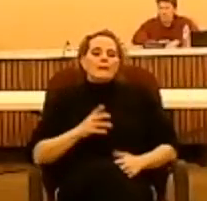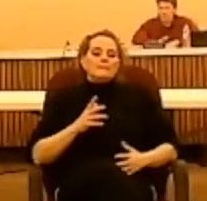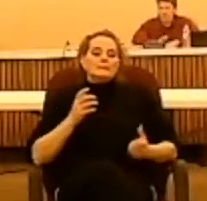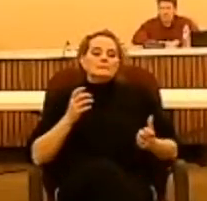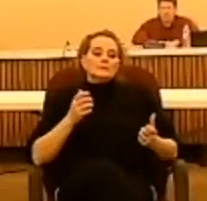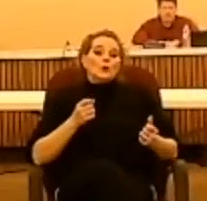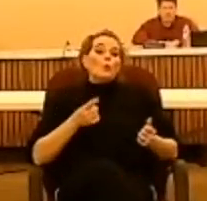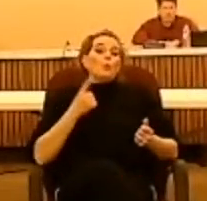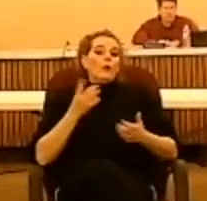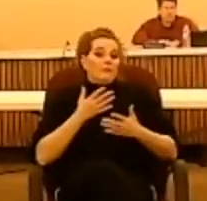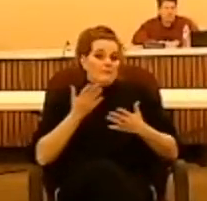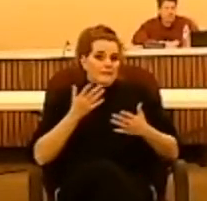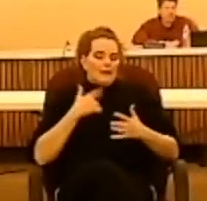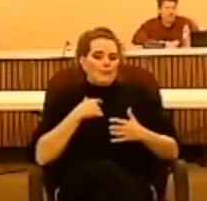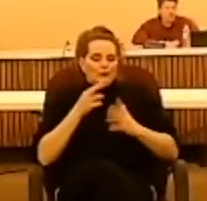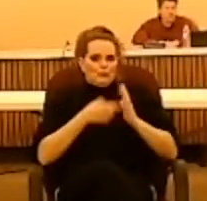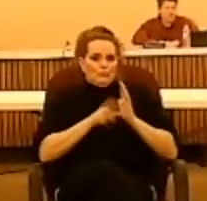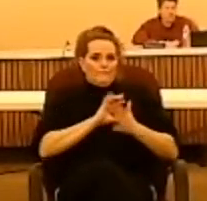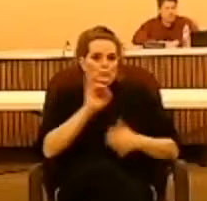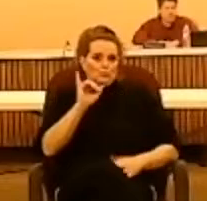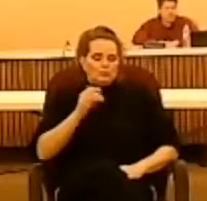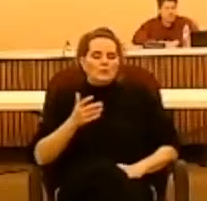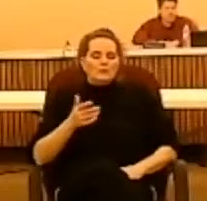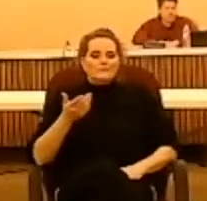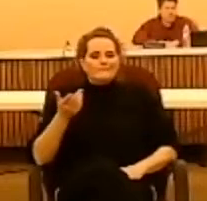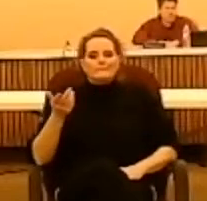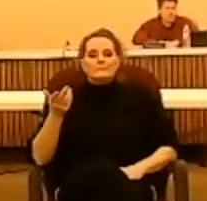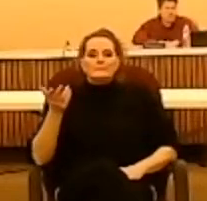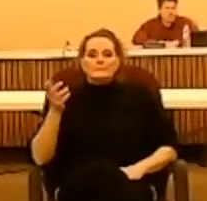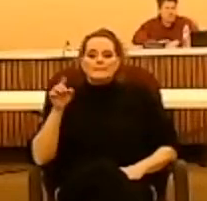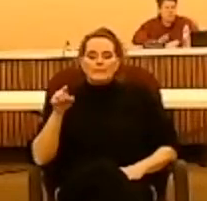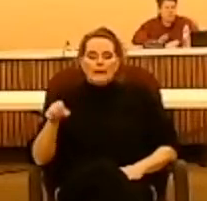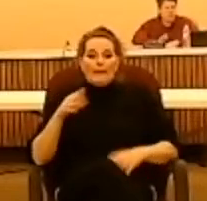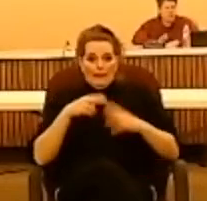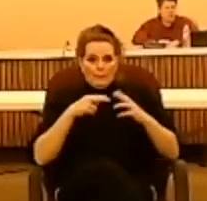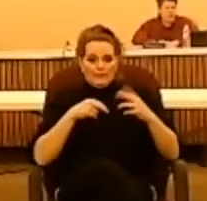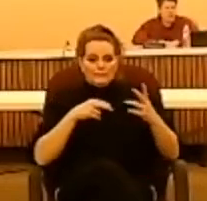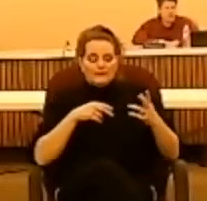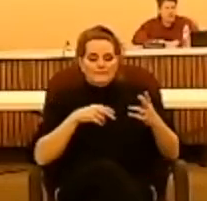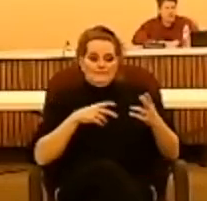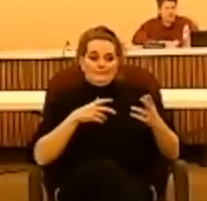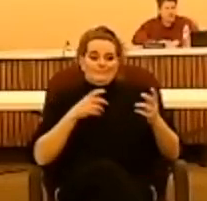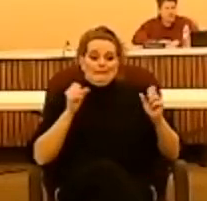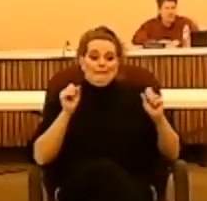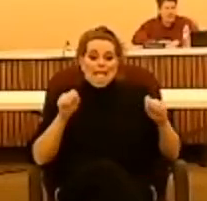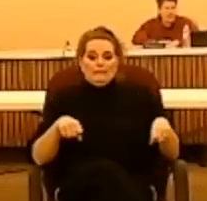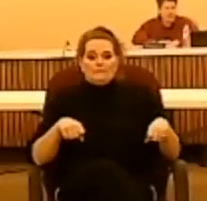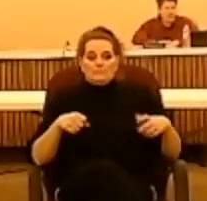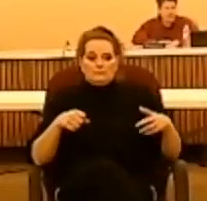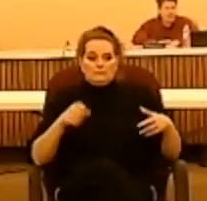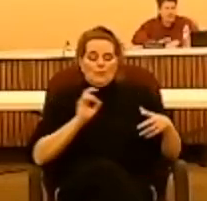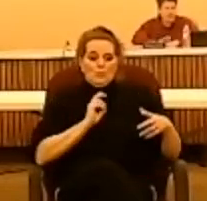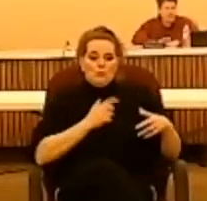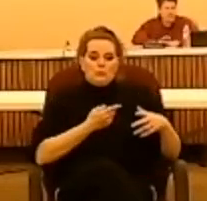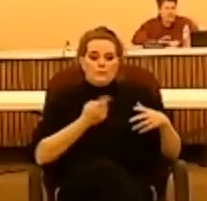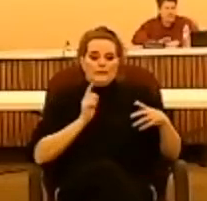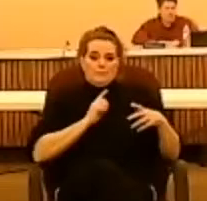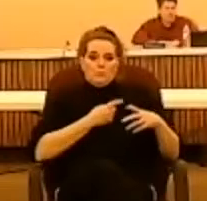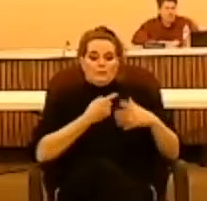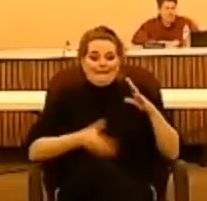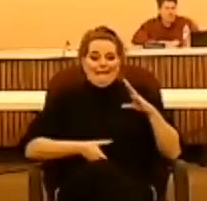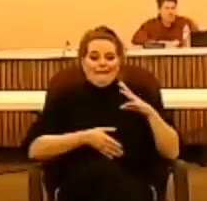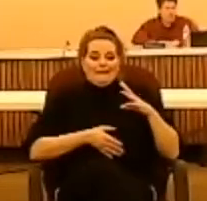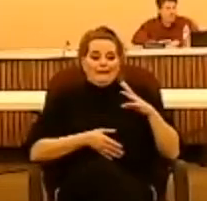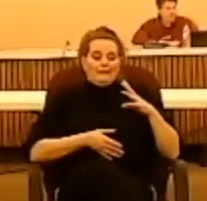also want to take a look at too is, is there an ability to add